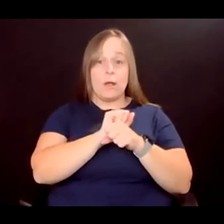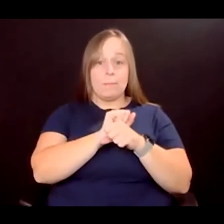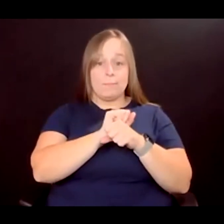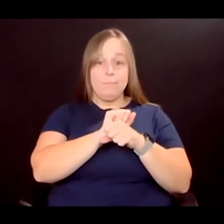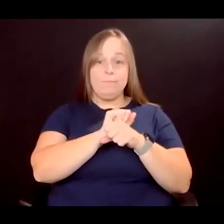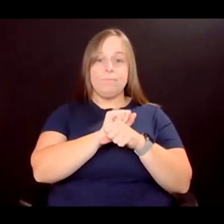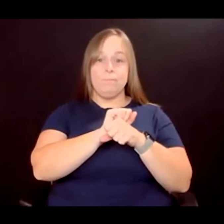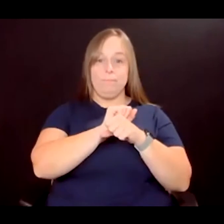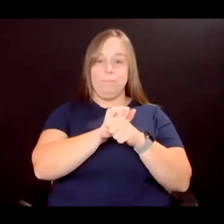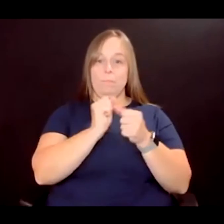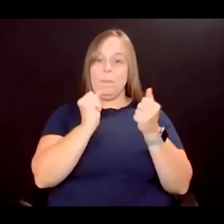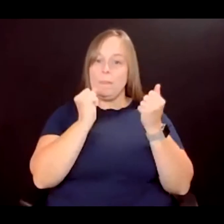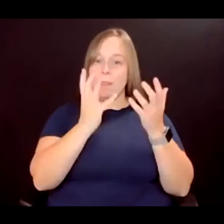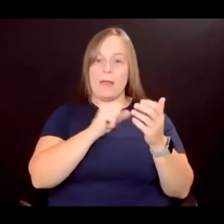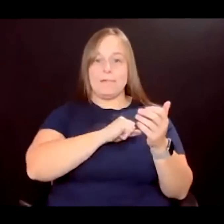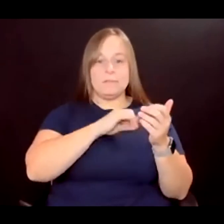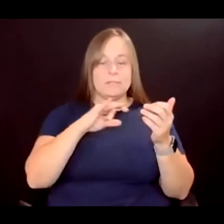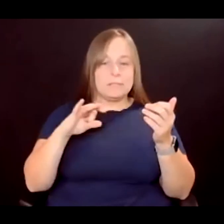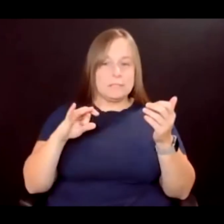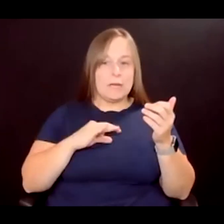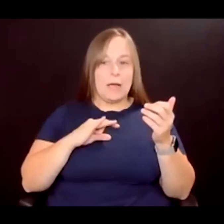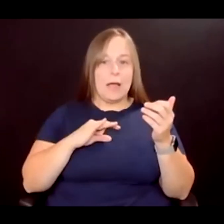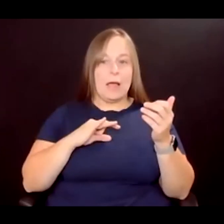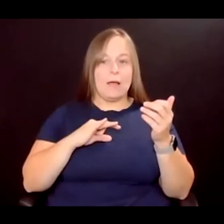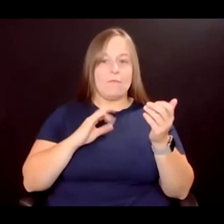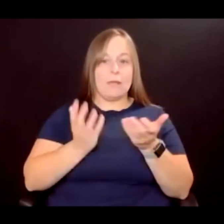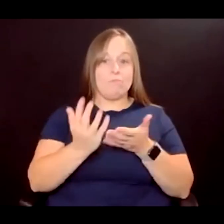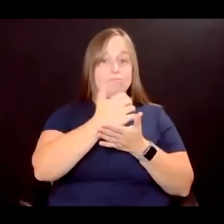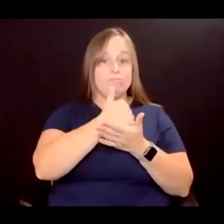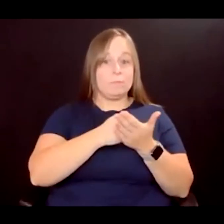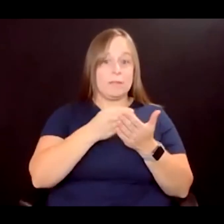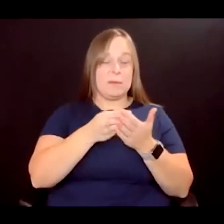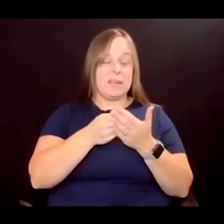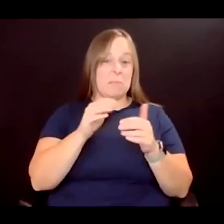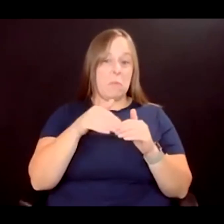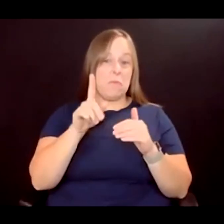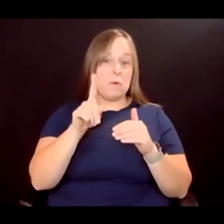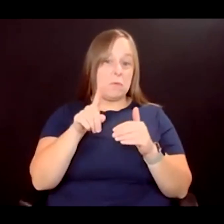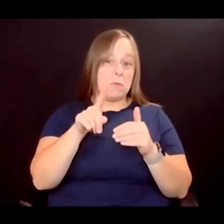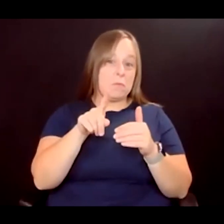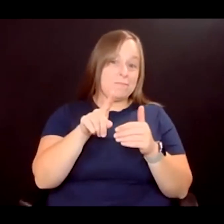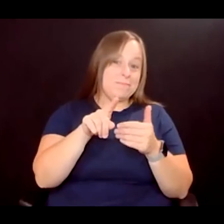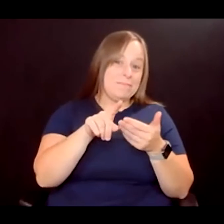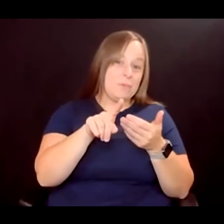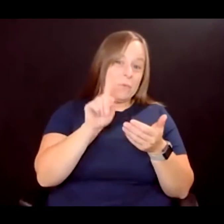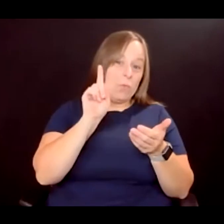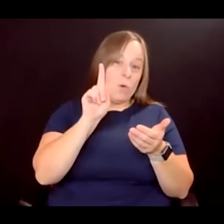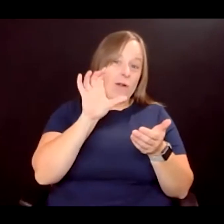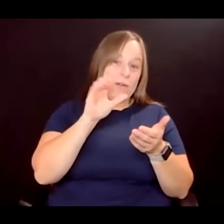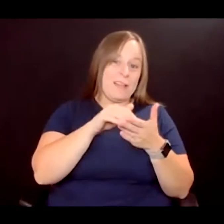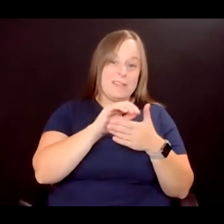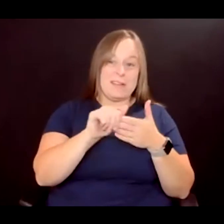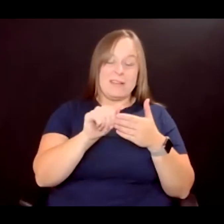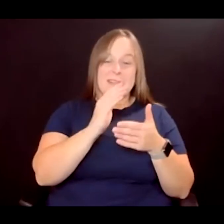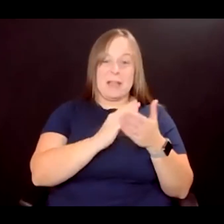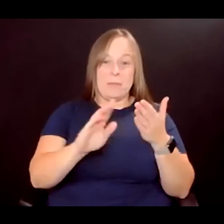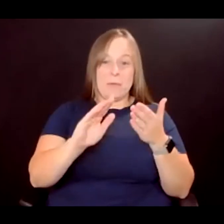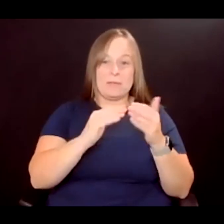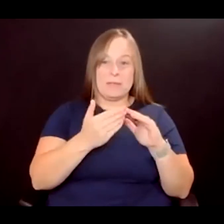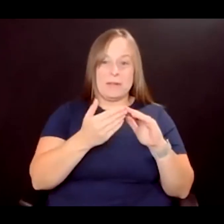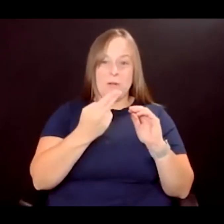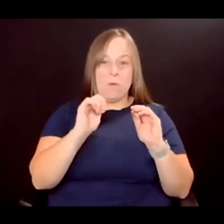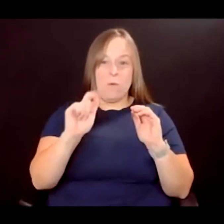there's of, always rules and regulations, Yeah. especially with waterways. And the Yeah. poor Hudson is polluted enough of what we put in Yeah. as a county. And you got to watch,